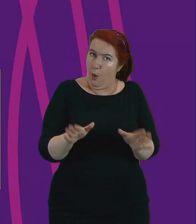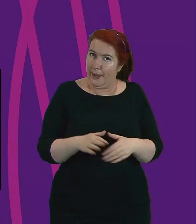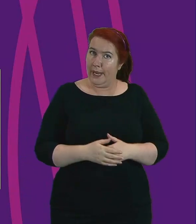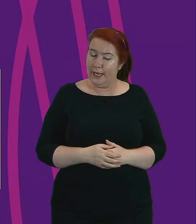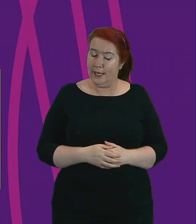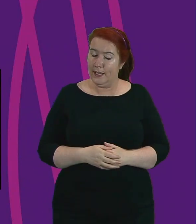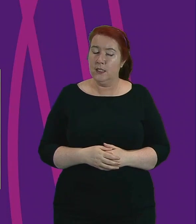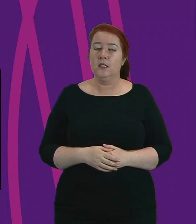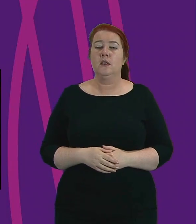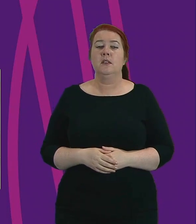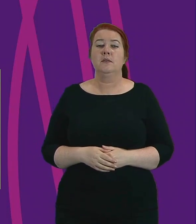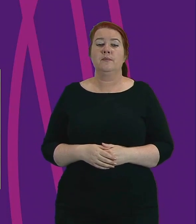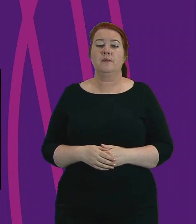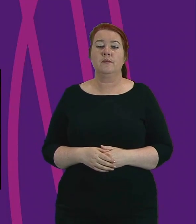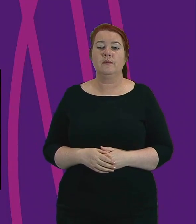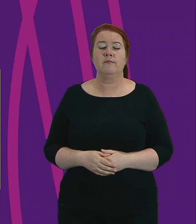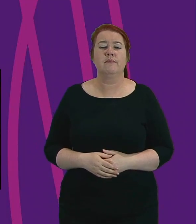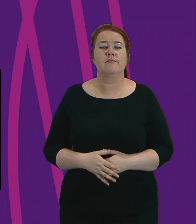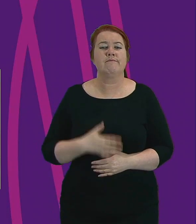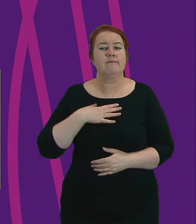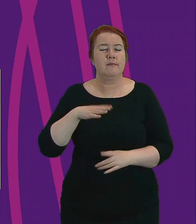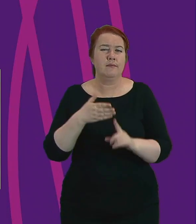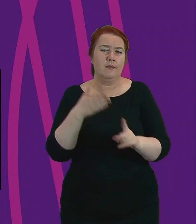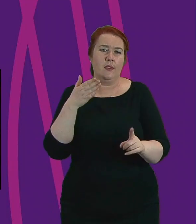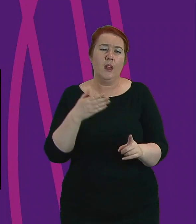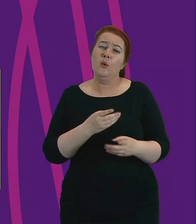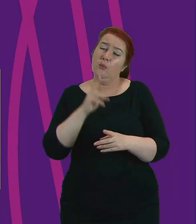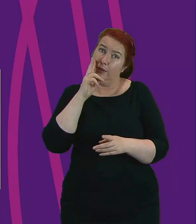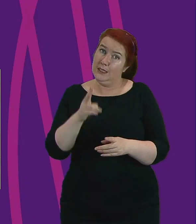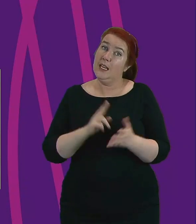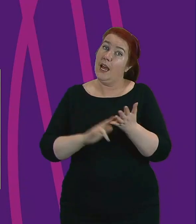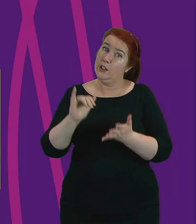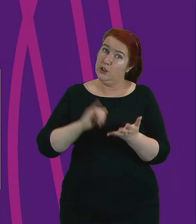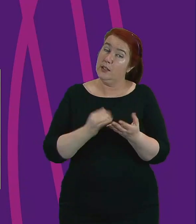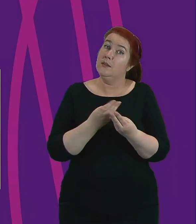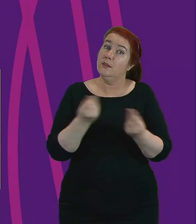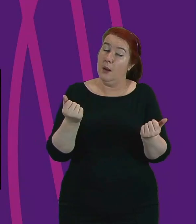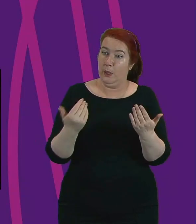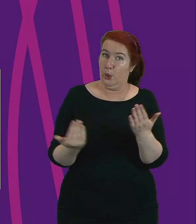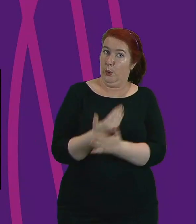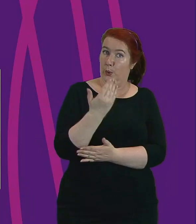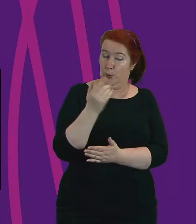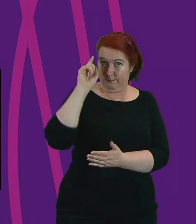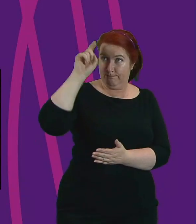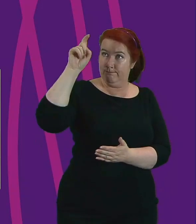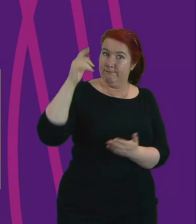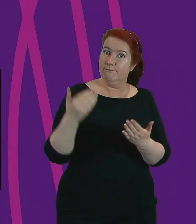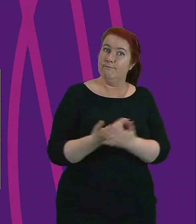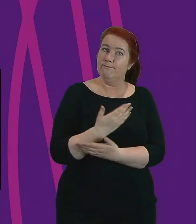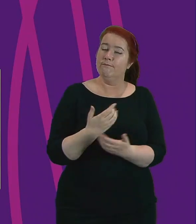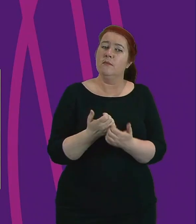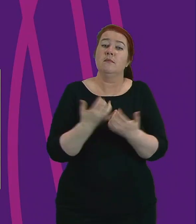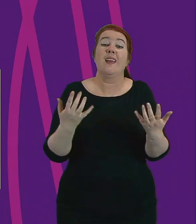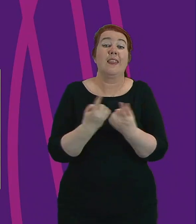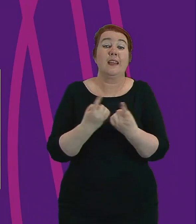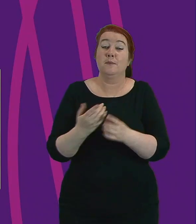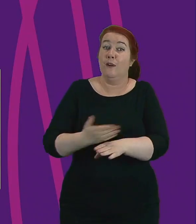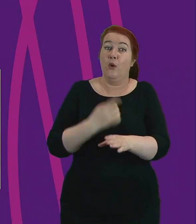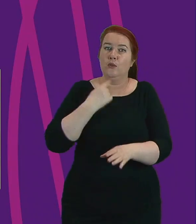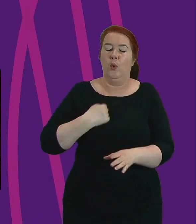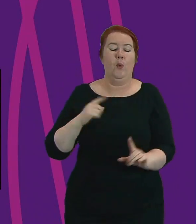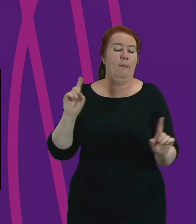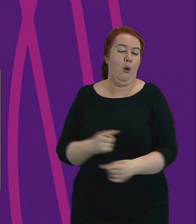to recognise that we have seen some innovation from the NHS through COVID-19. Many of the things that we were told weren't possible and